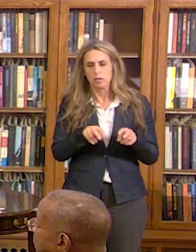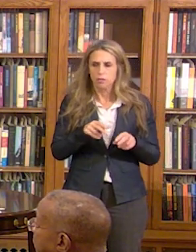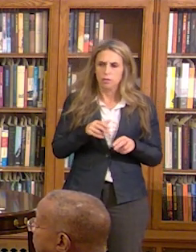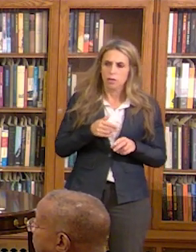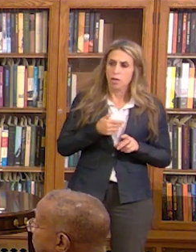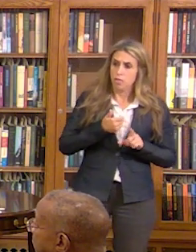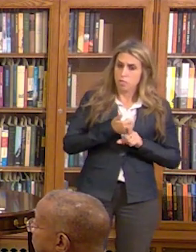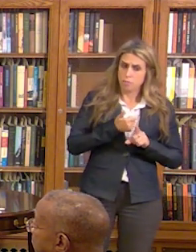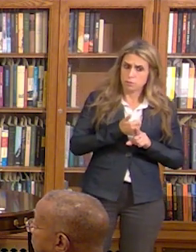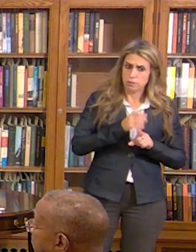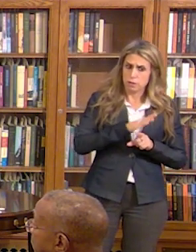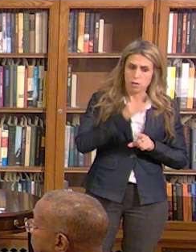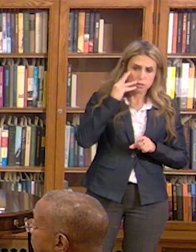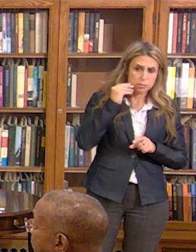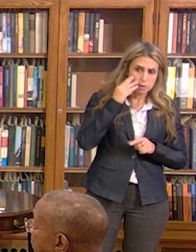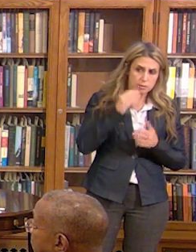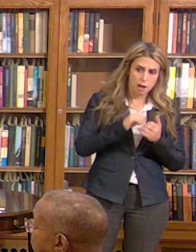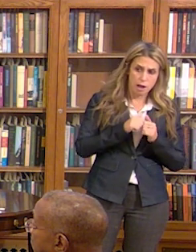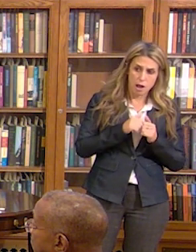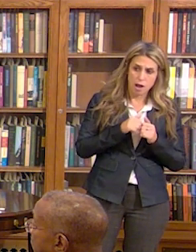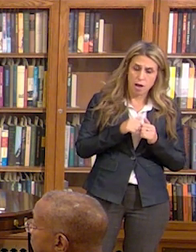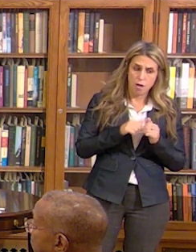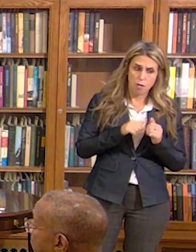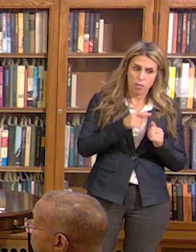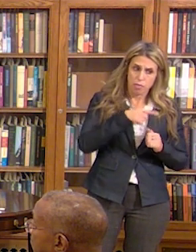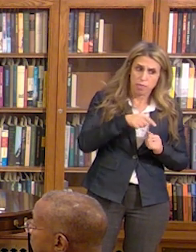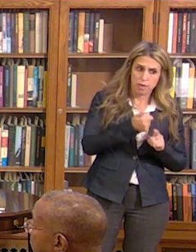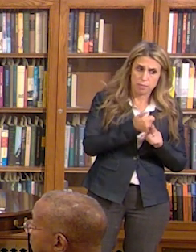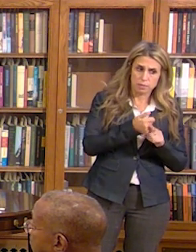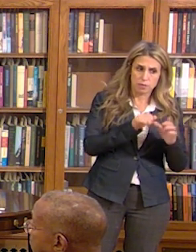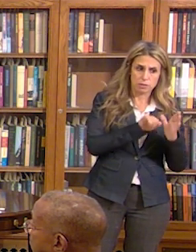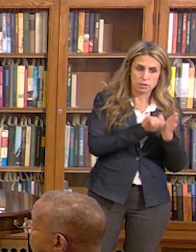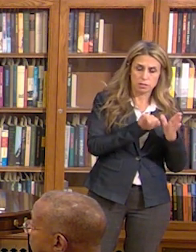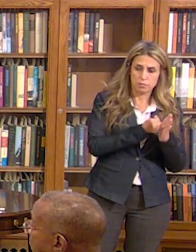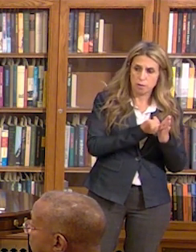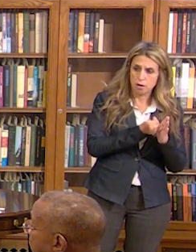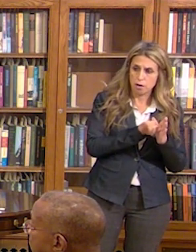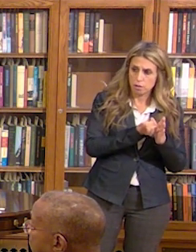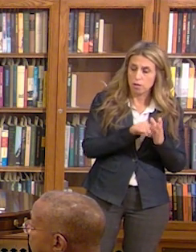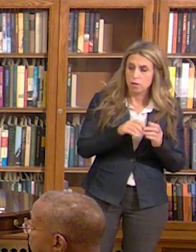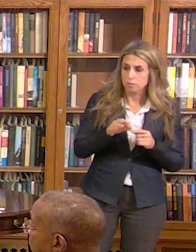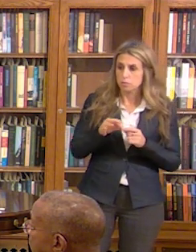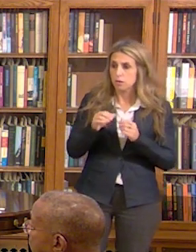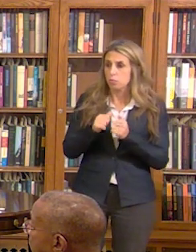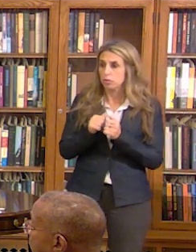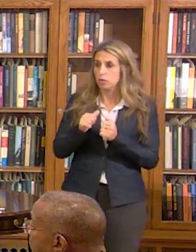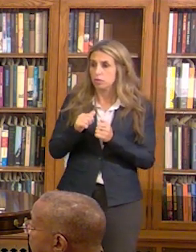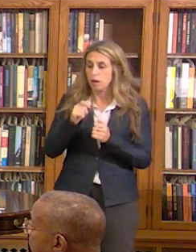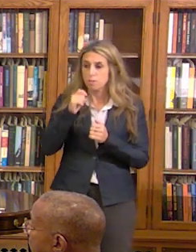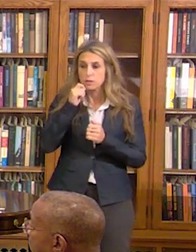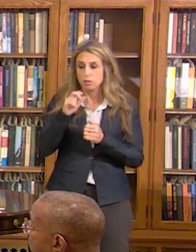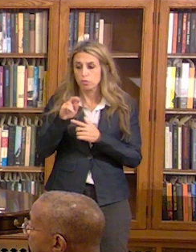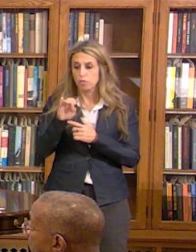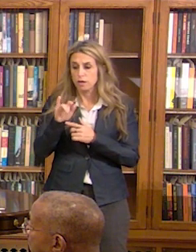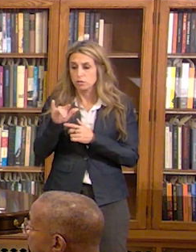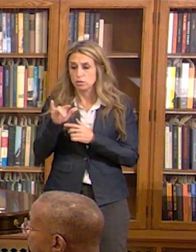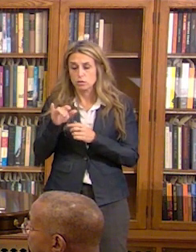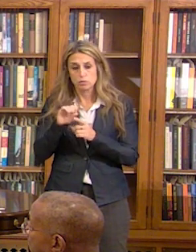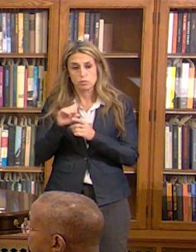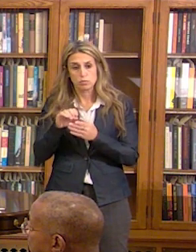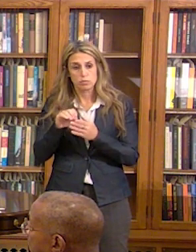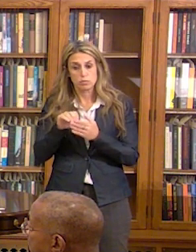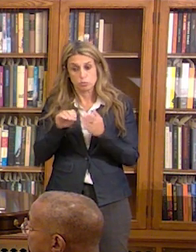personal experiences on how they identify um especially with having by racial students as well because they give a unique